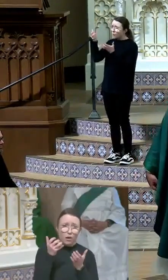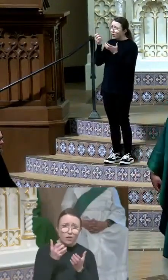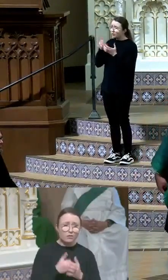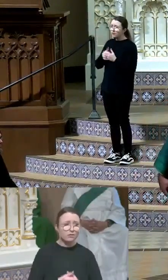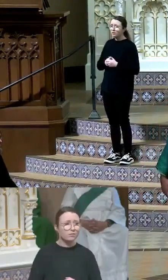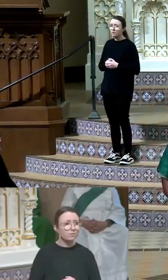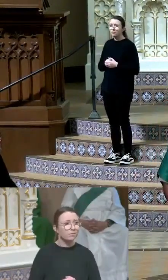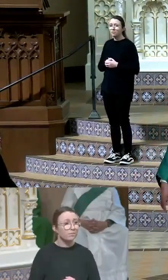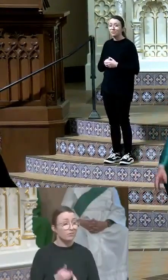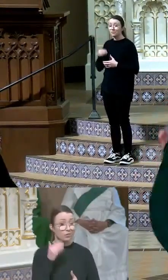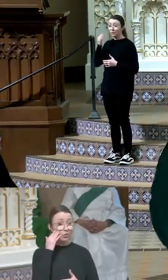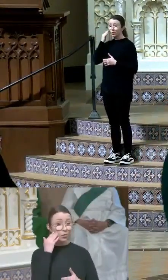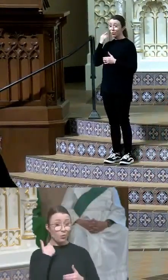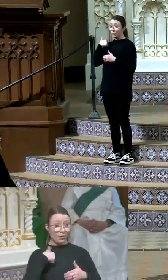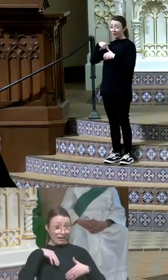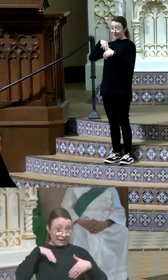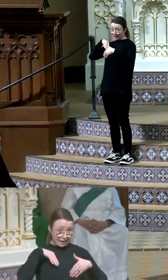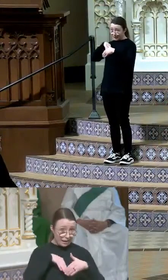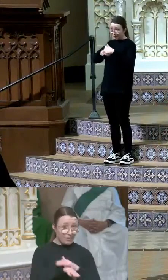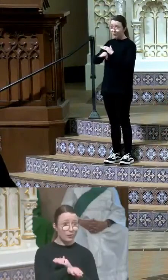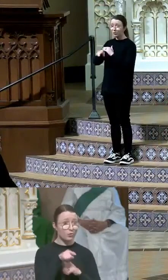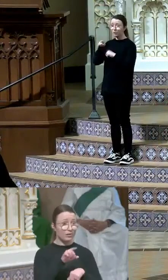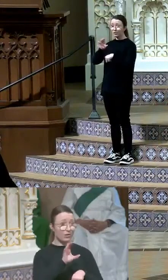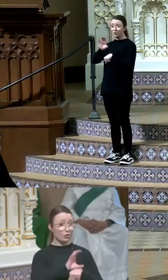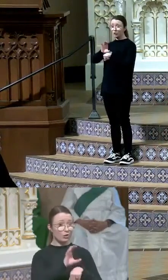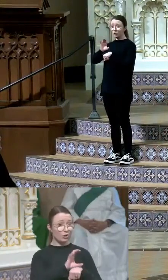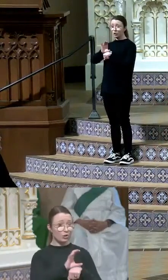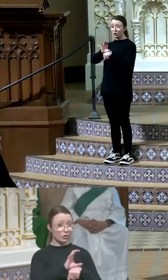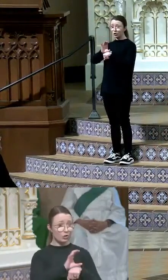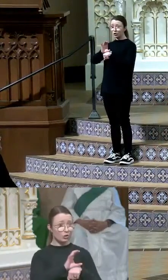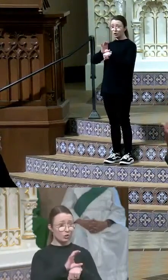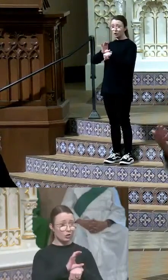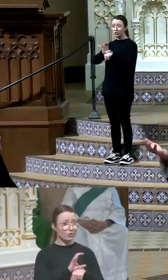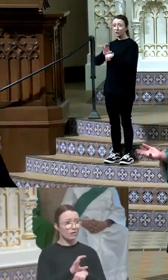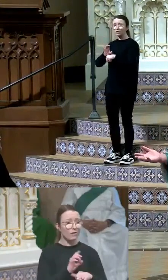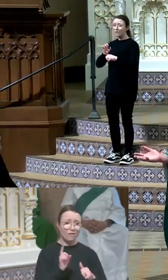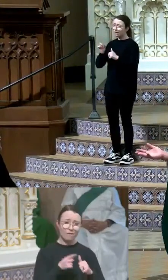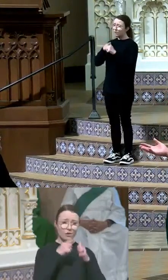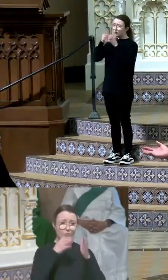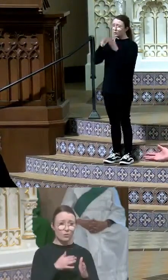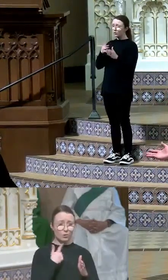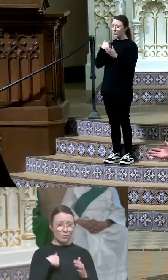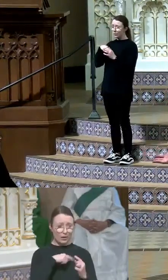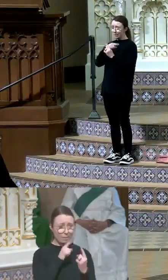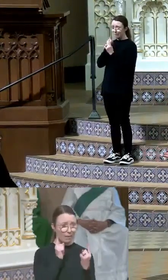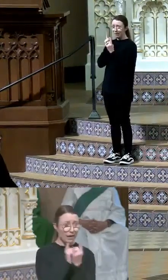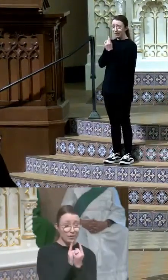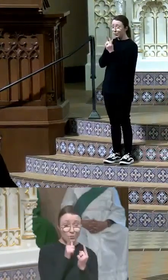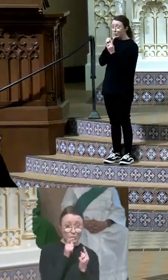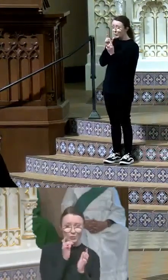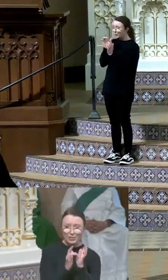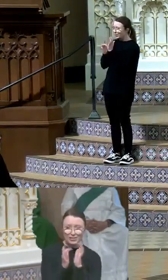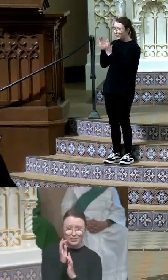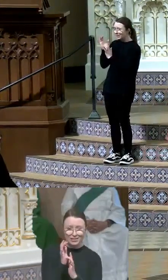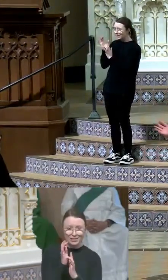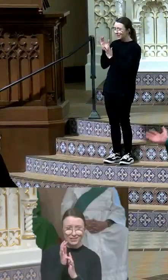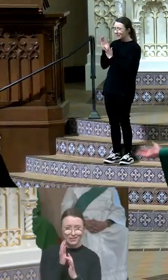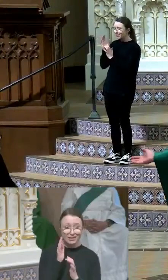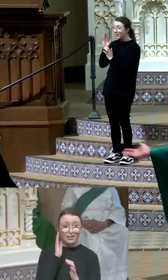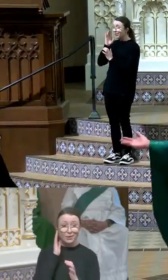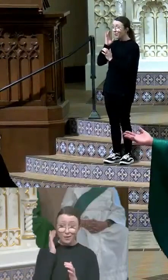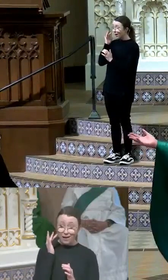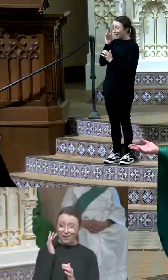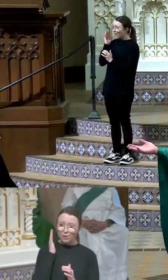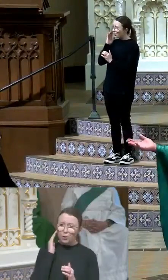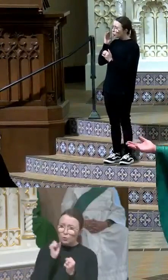first person that we met, Jesus was there in the midst. Y'all know the scripture, wherever there are two or three gathered in my name,